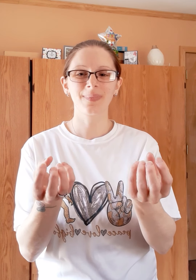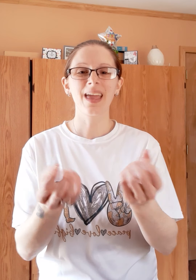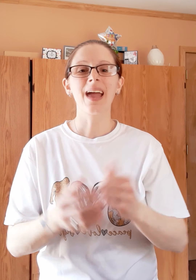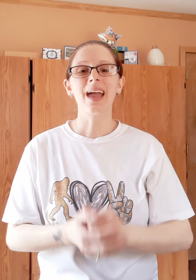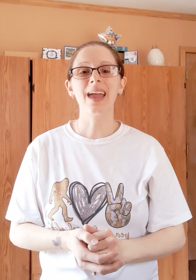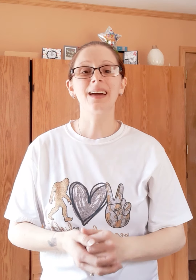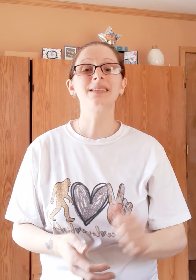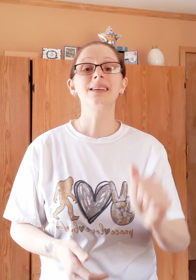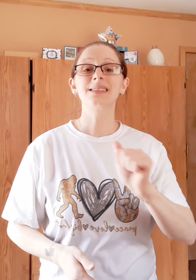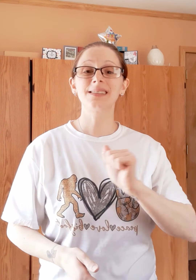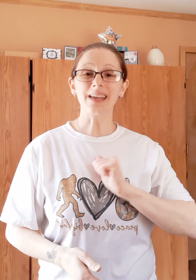and